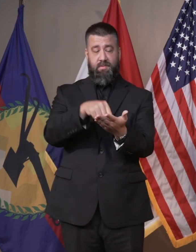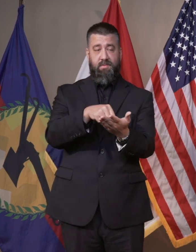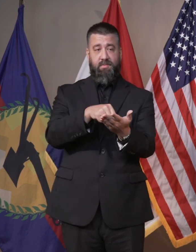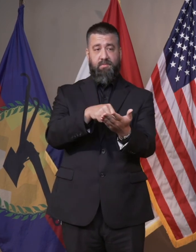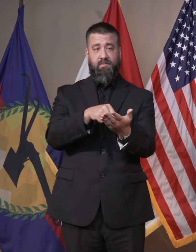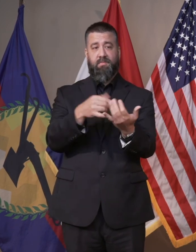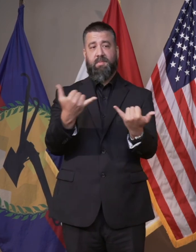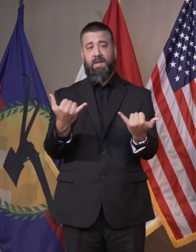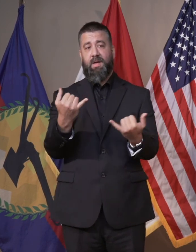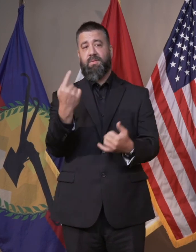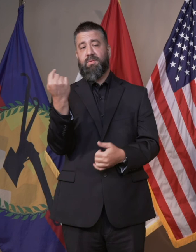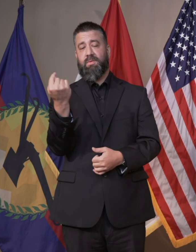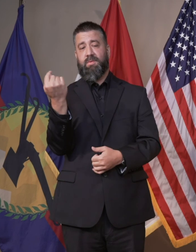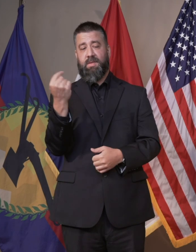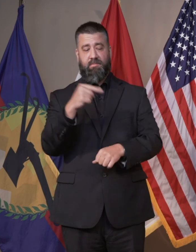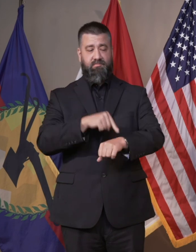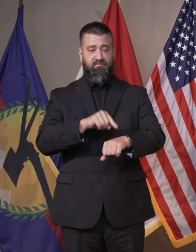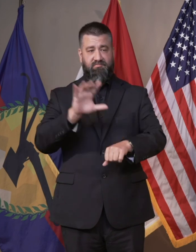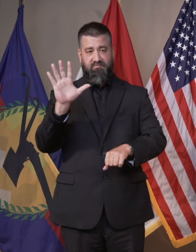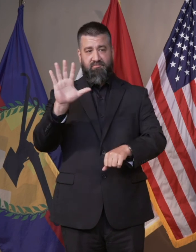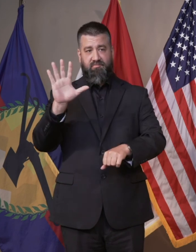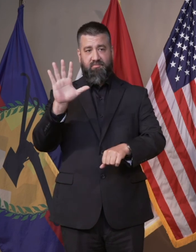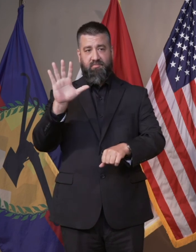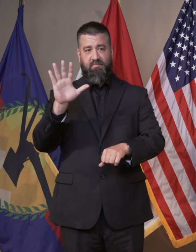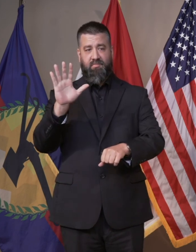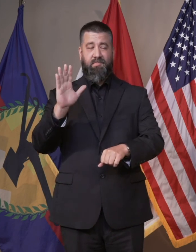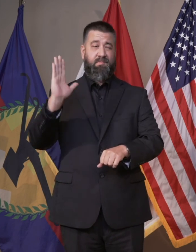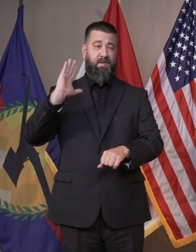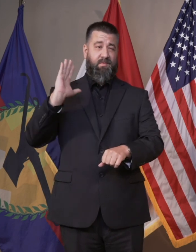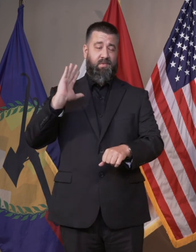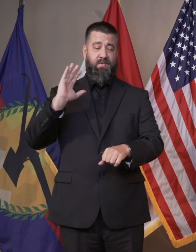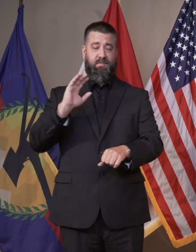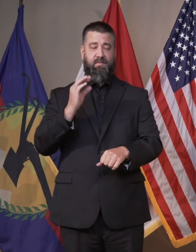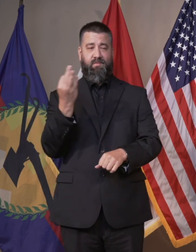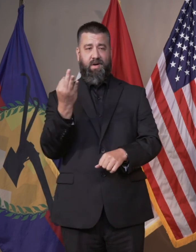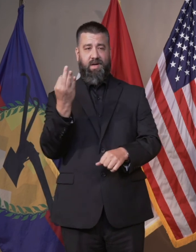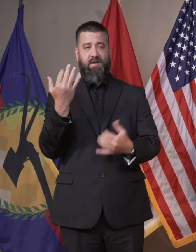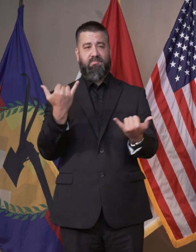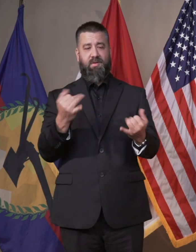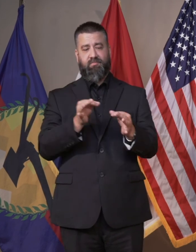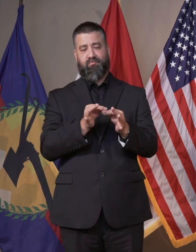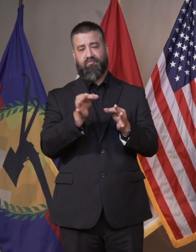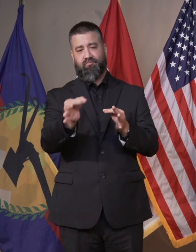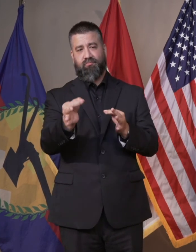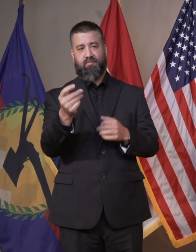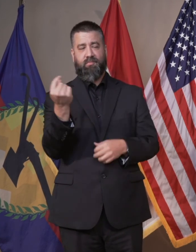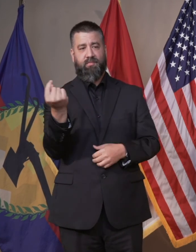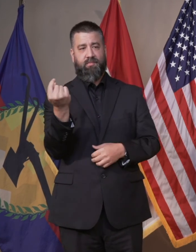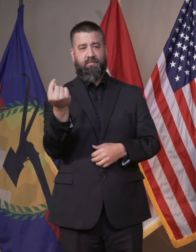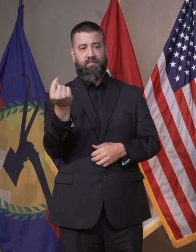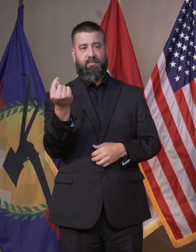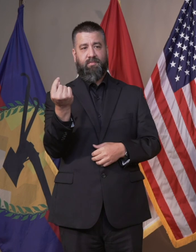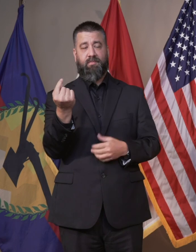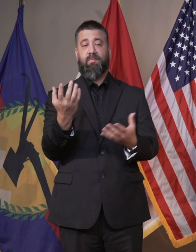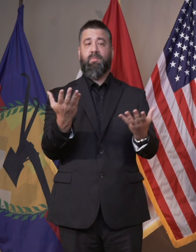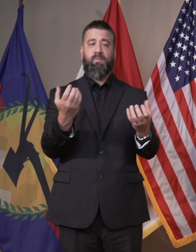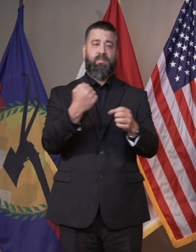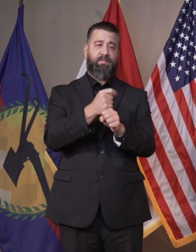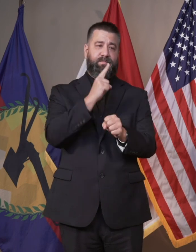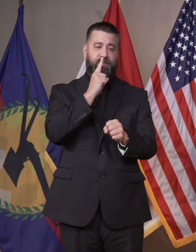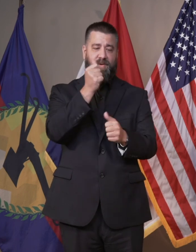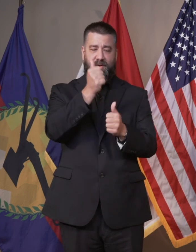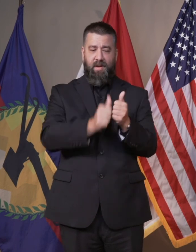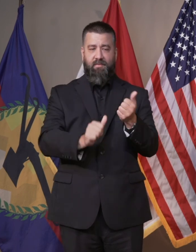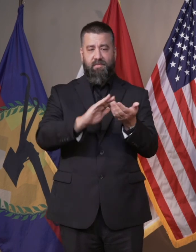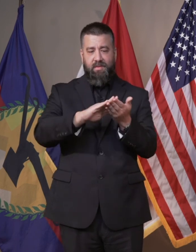Tuesday the deadline to apply for this program. Previously, the deadline had been last Friday. We want to make sure that every municipality